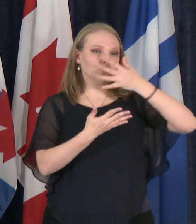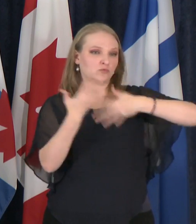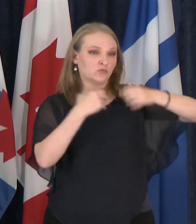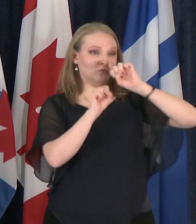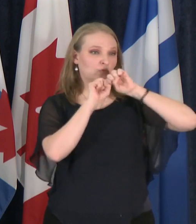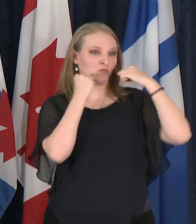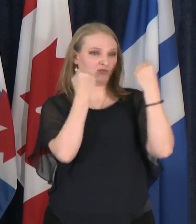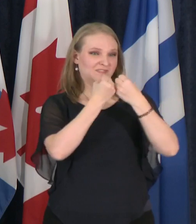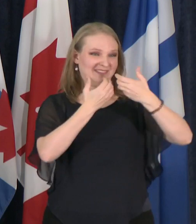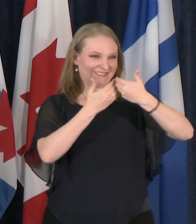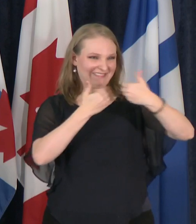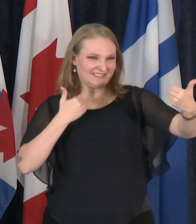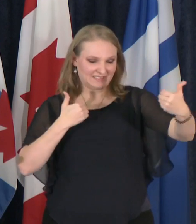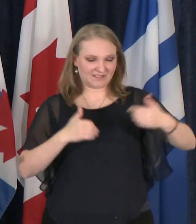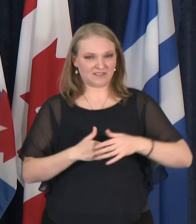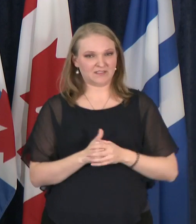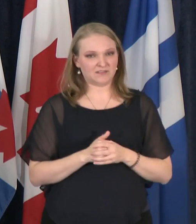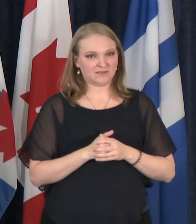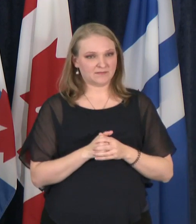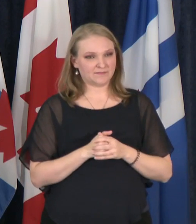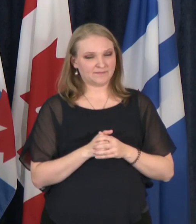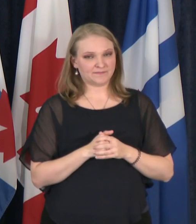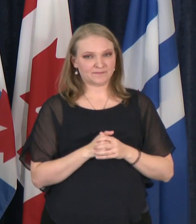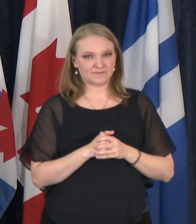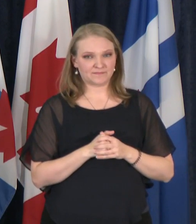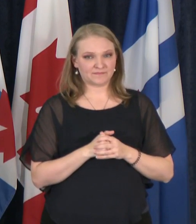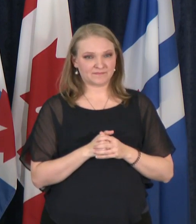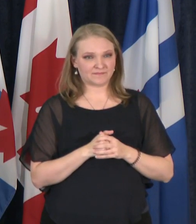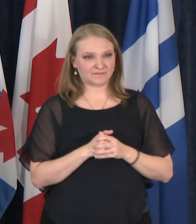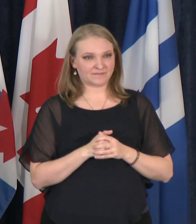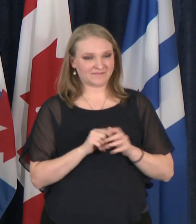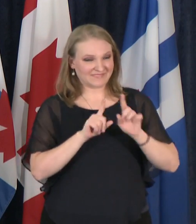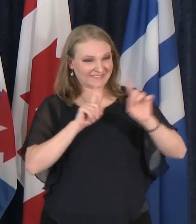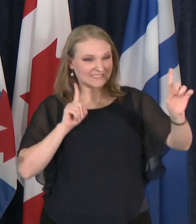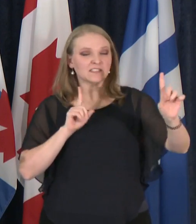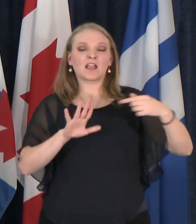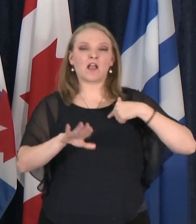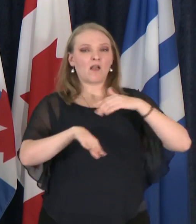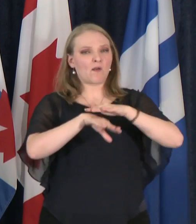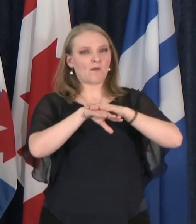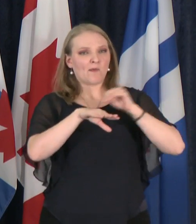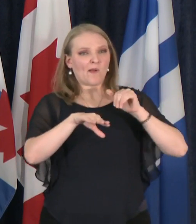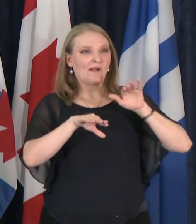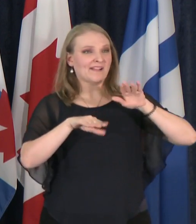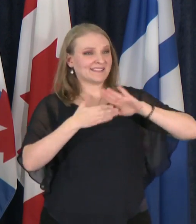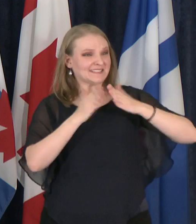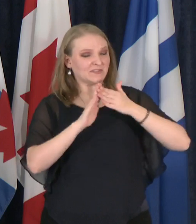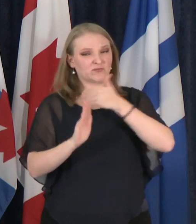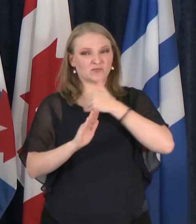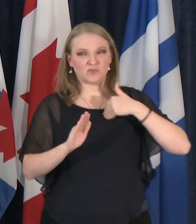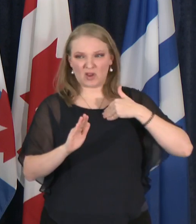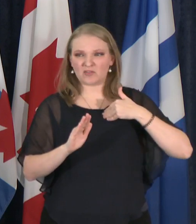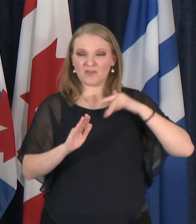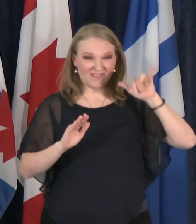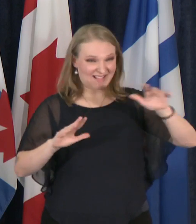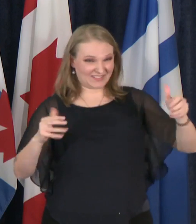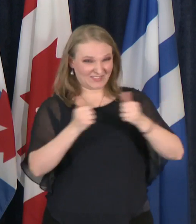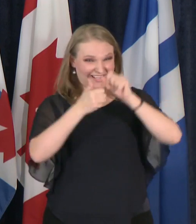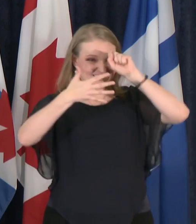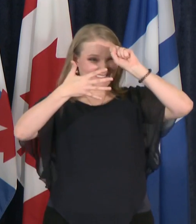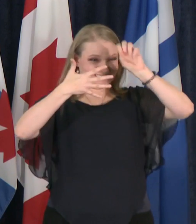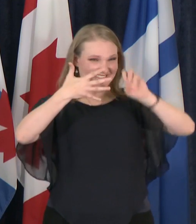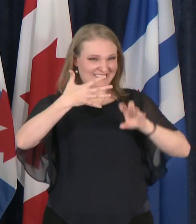I am calling on our city to rise to this challenge to reduce the spread of